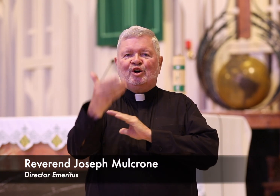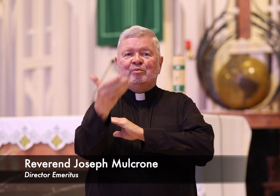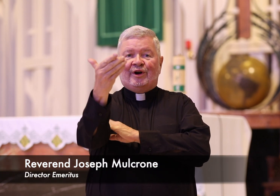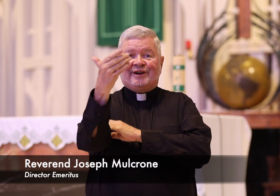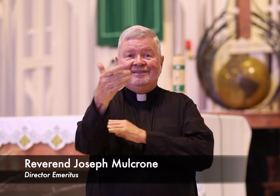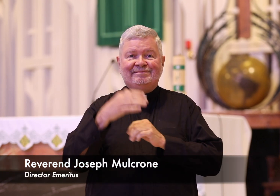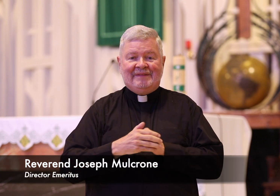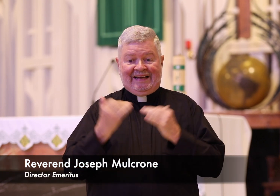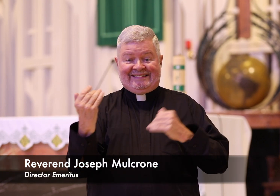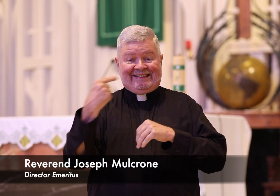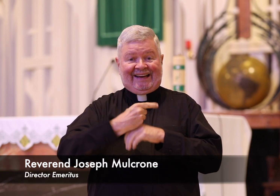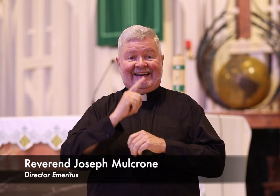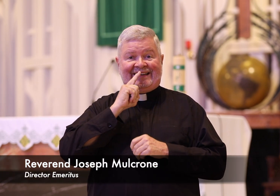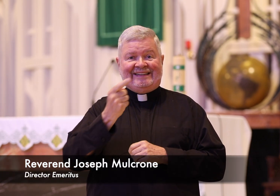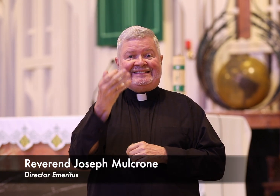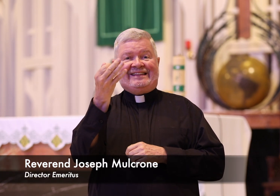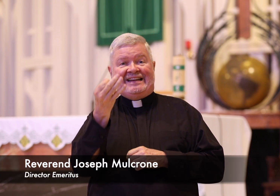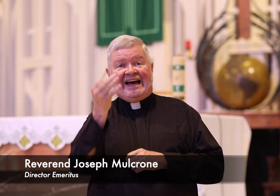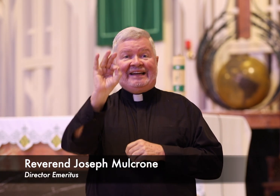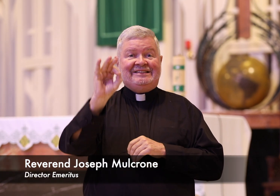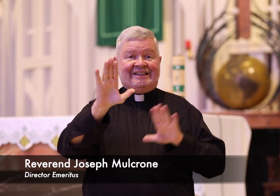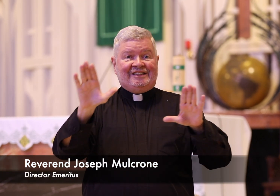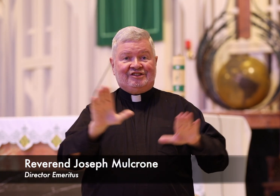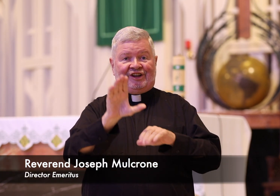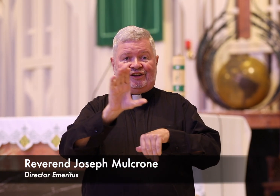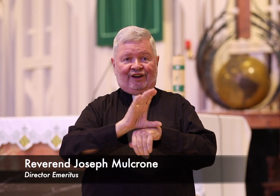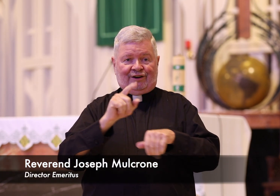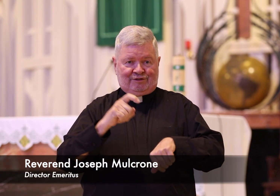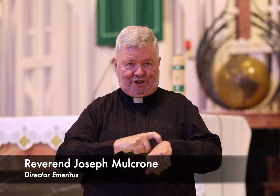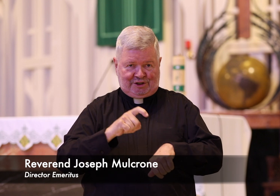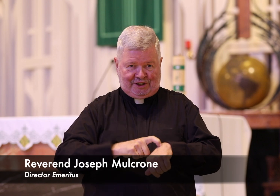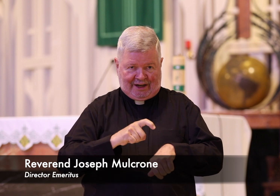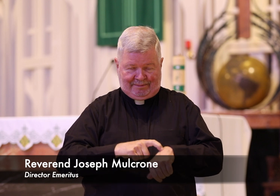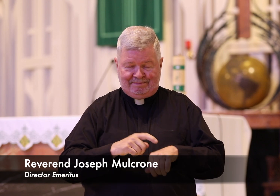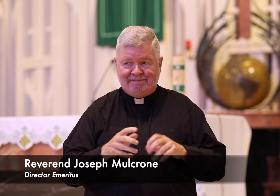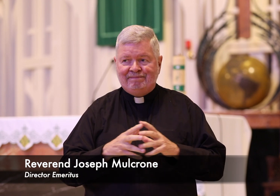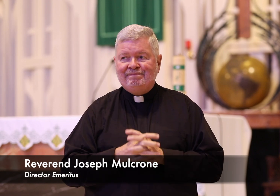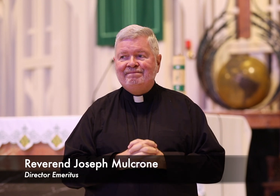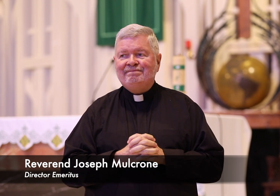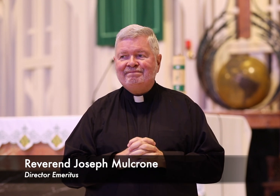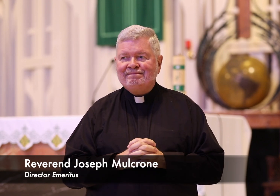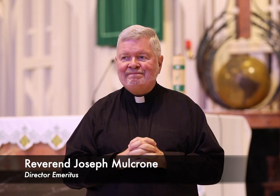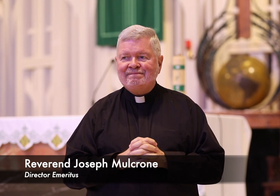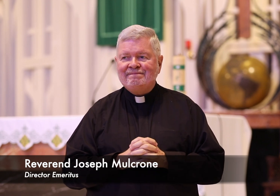Good morning. Today is the 19th Sunday of church time.